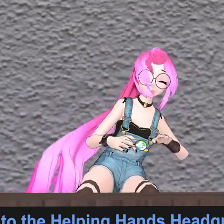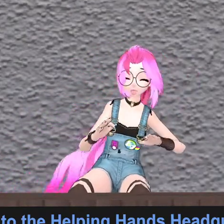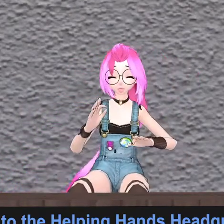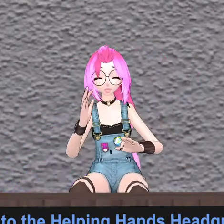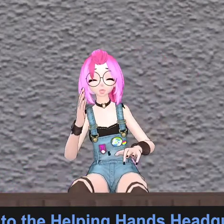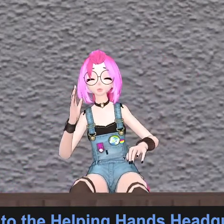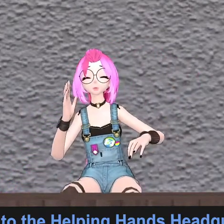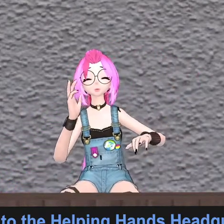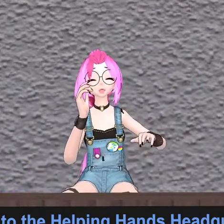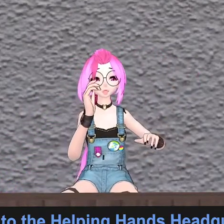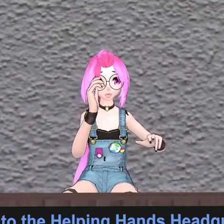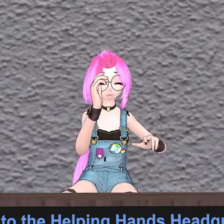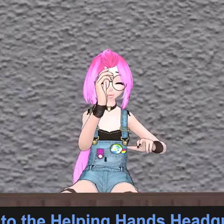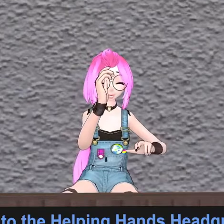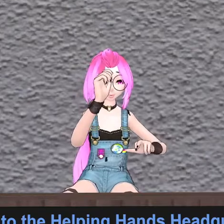okay, Canada.